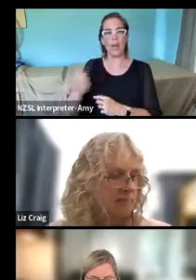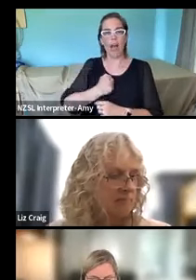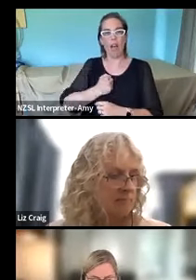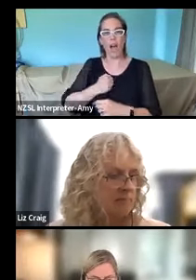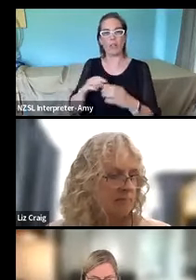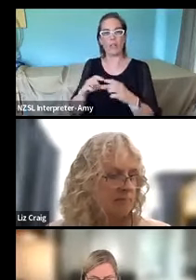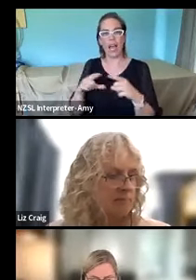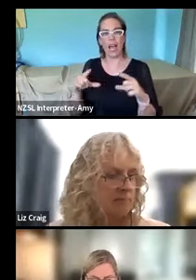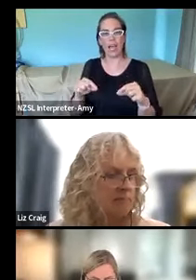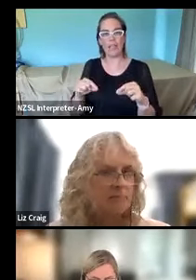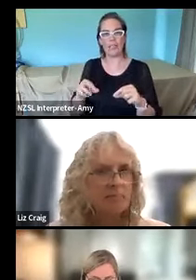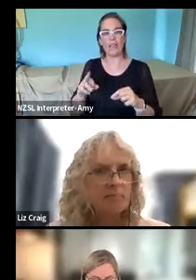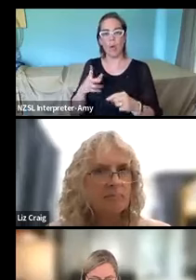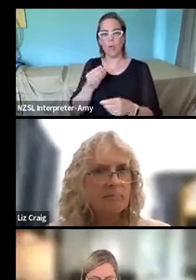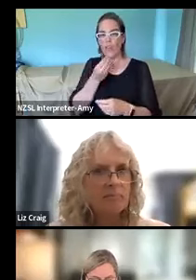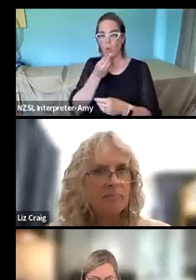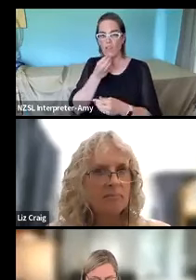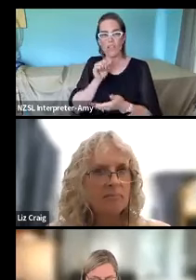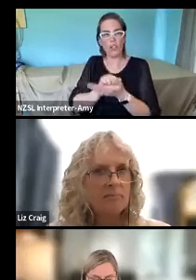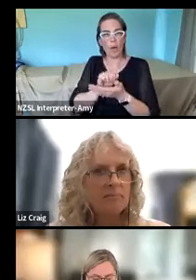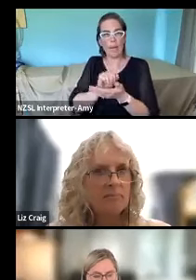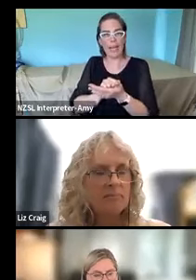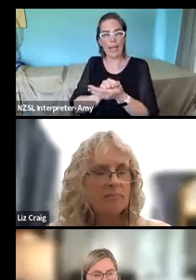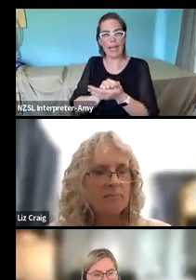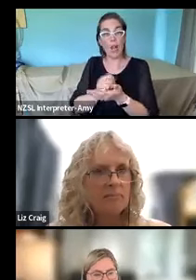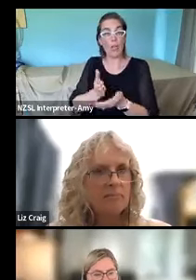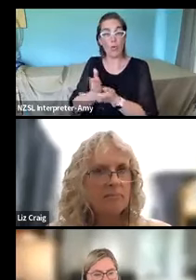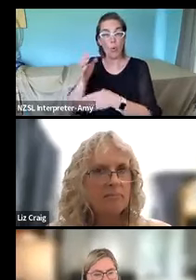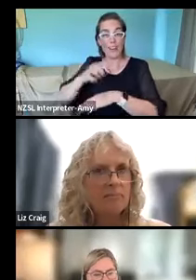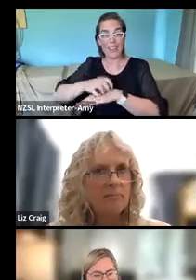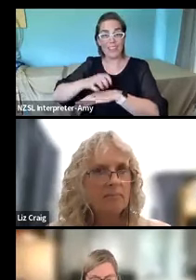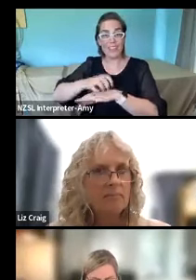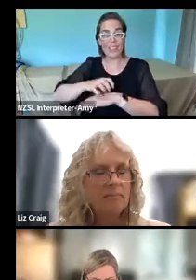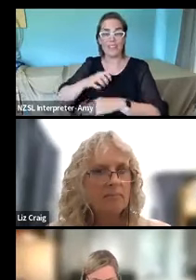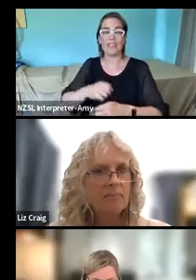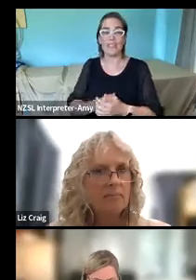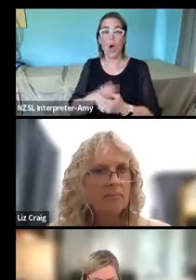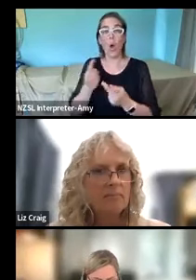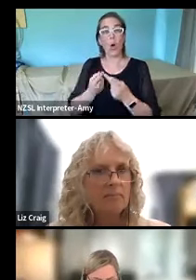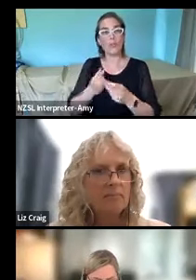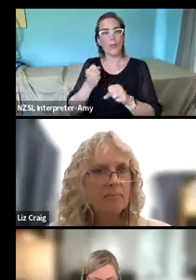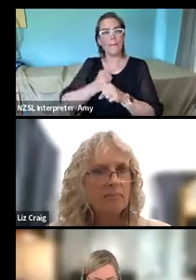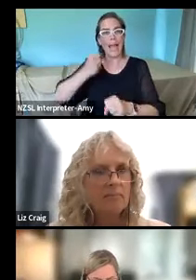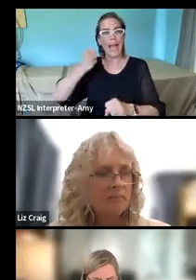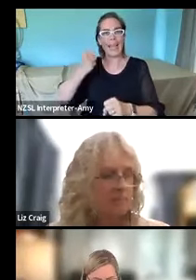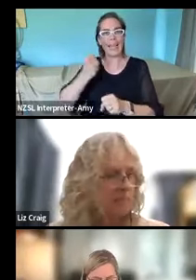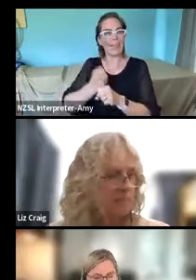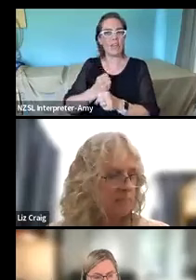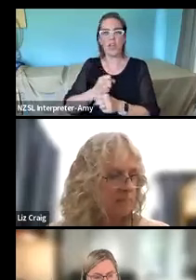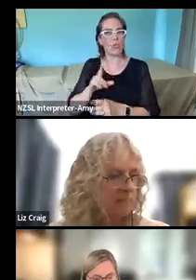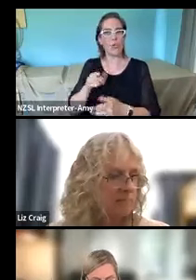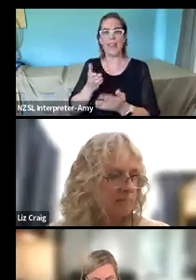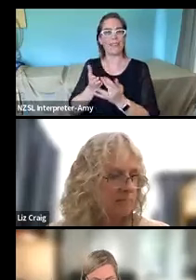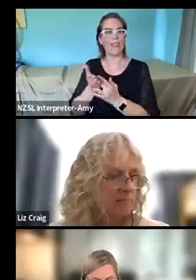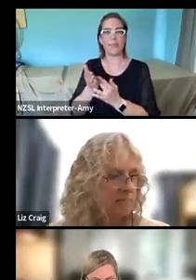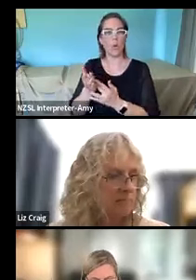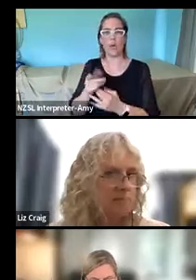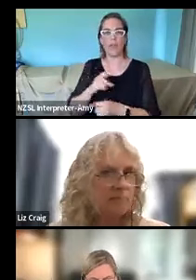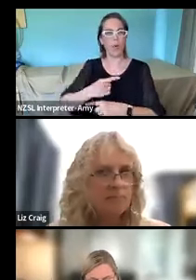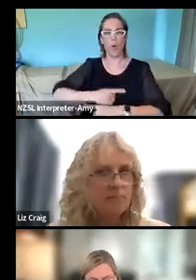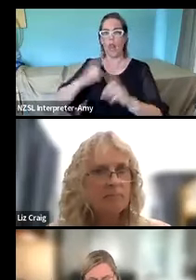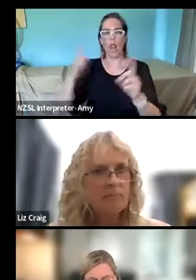for shopping through the organisations. And also the banks are not very accessible either. They won't let